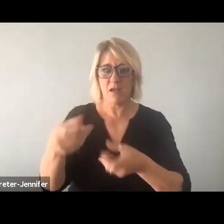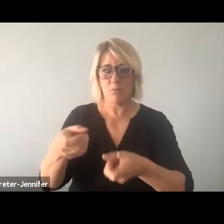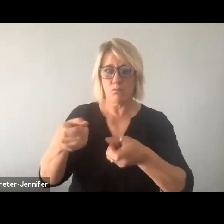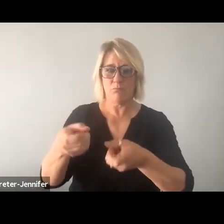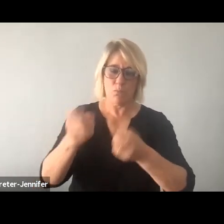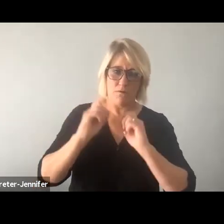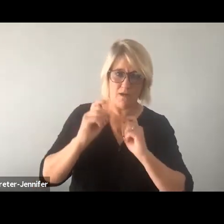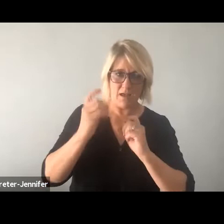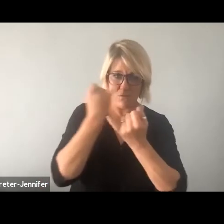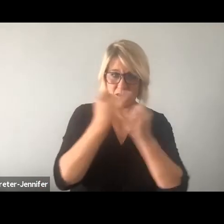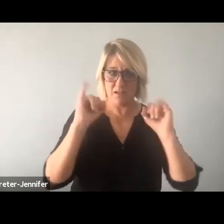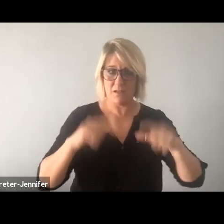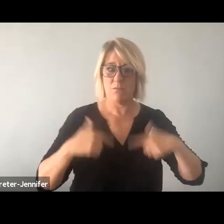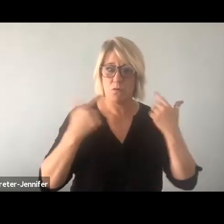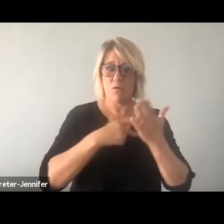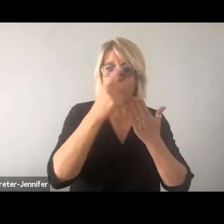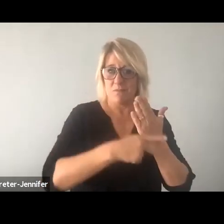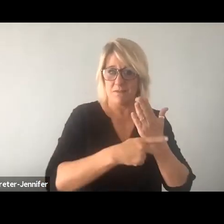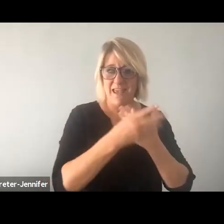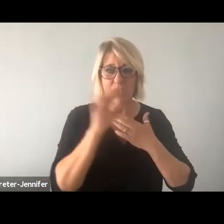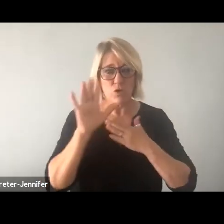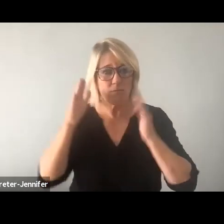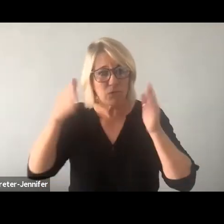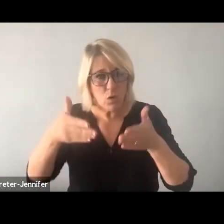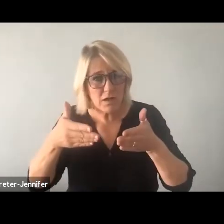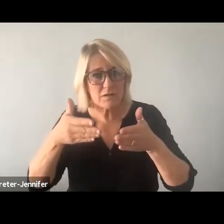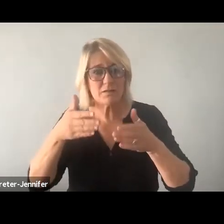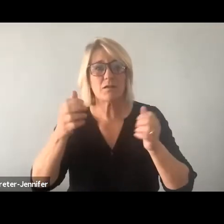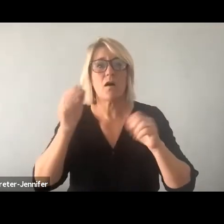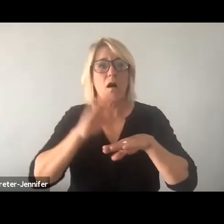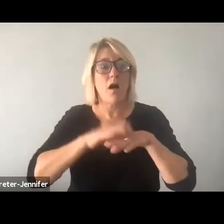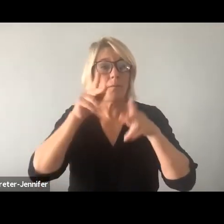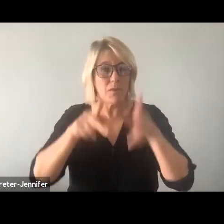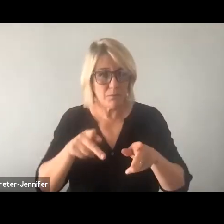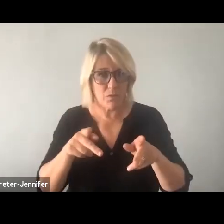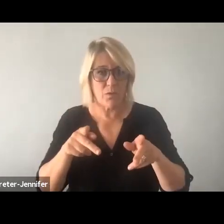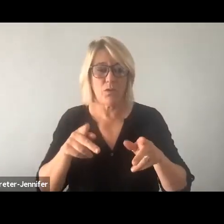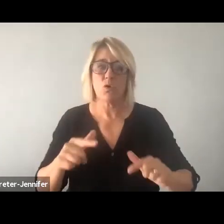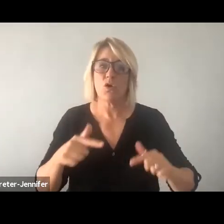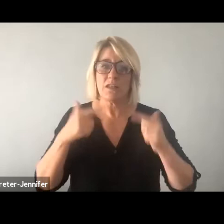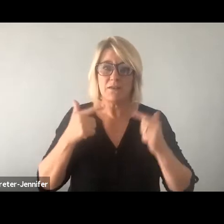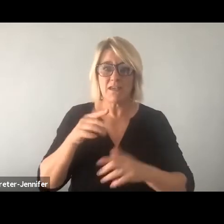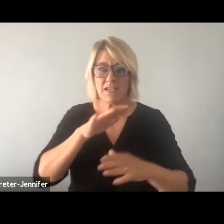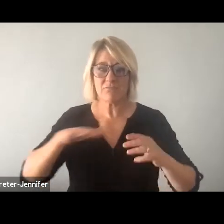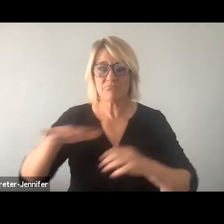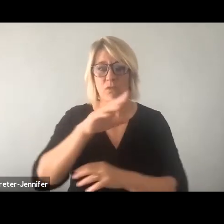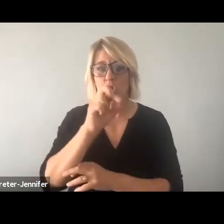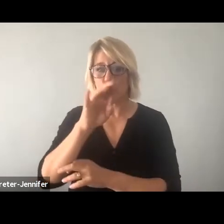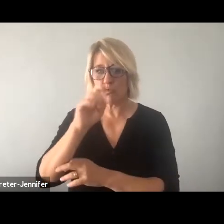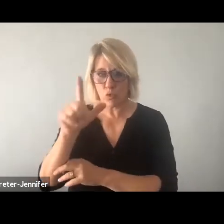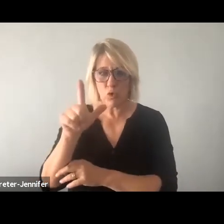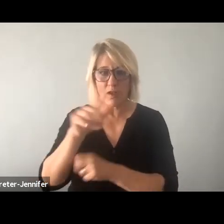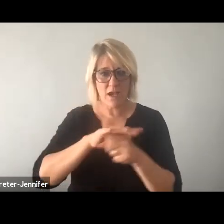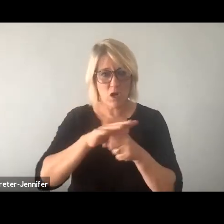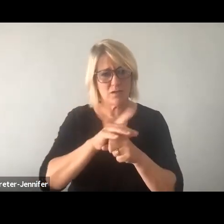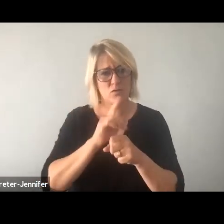independent living programs and your focus on people who are living in rural areas, which is so critical, given that there